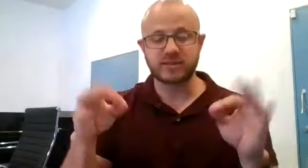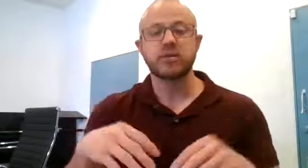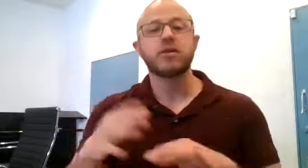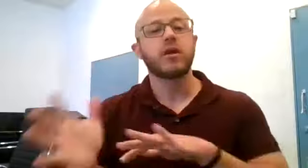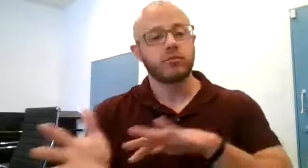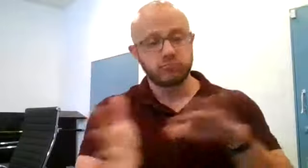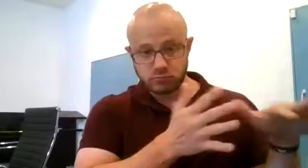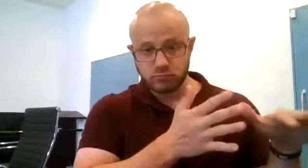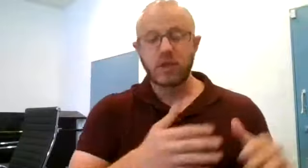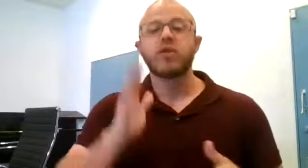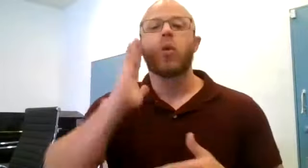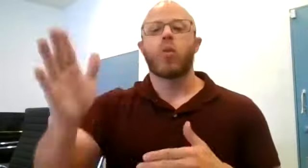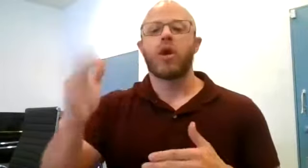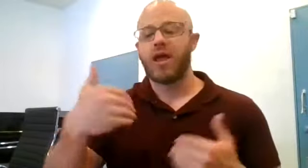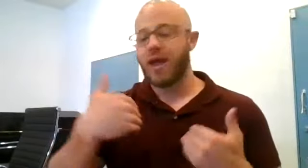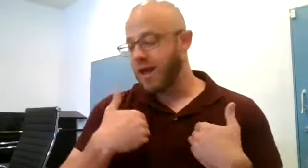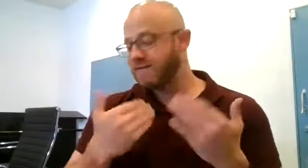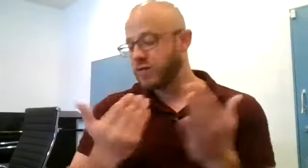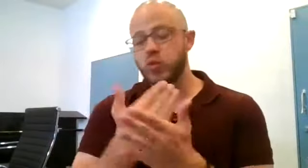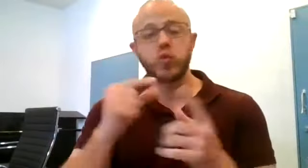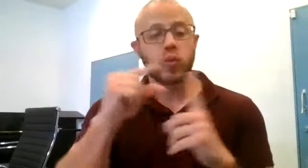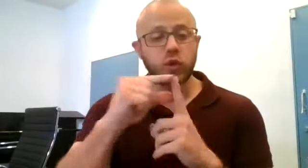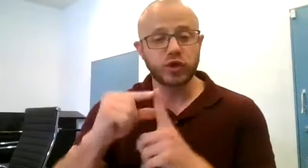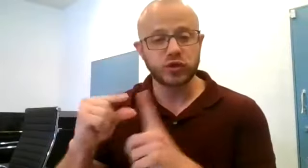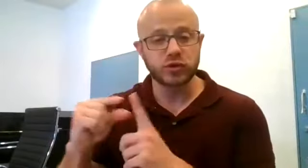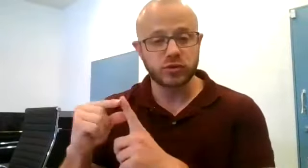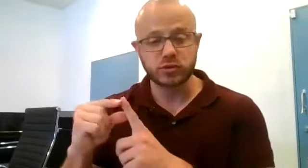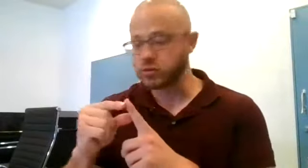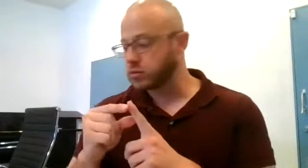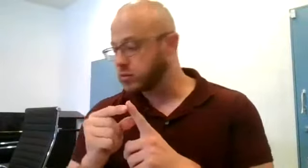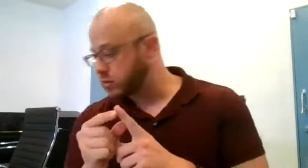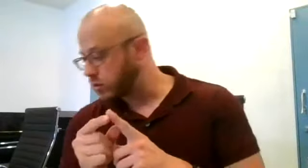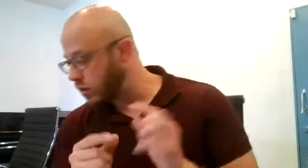old sentences from last week. And we'll have some new words as well.